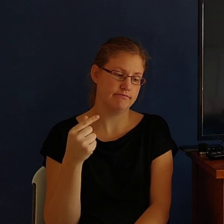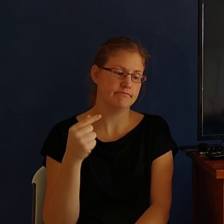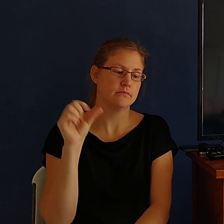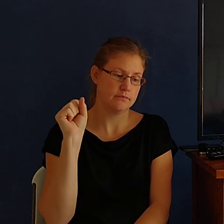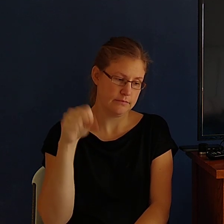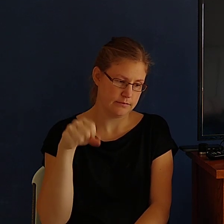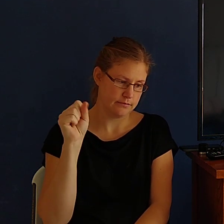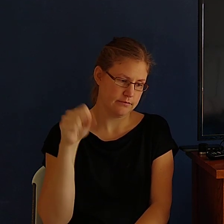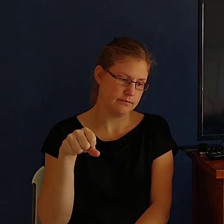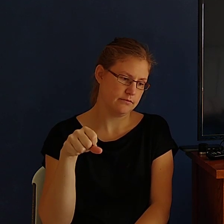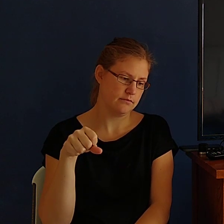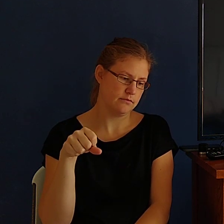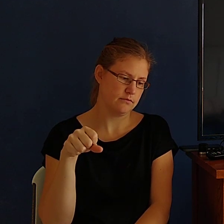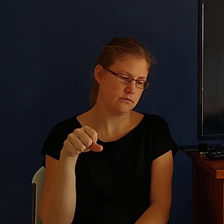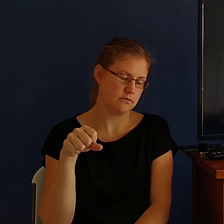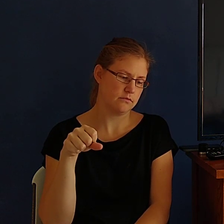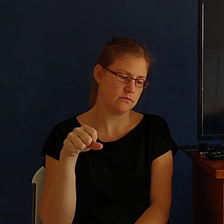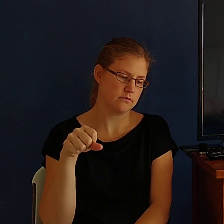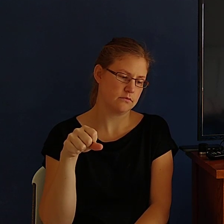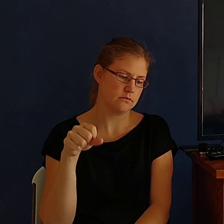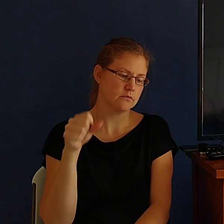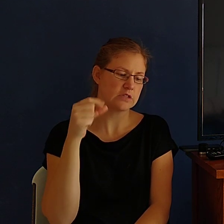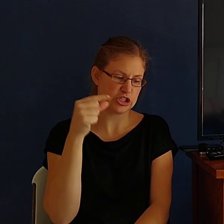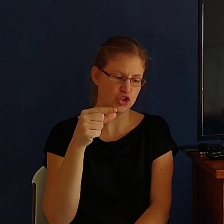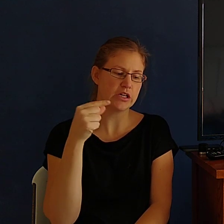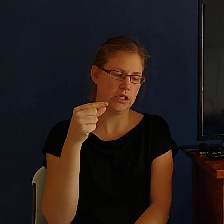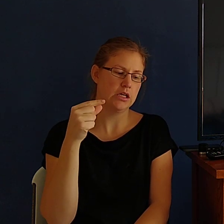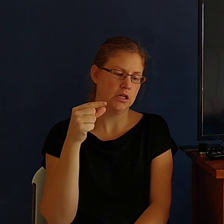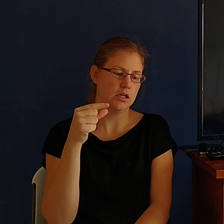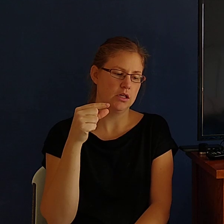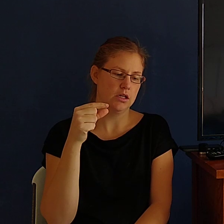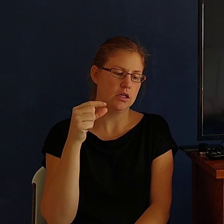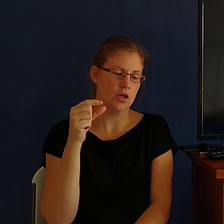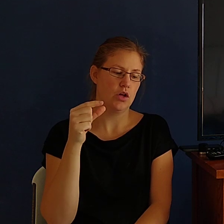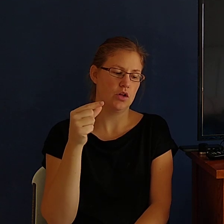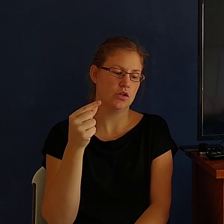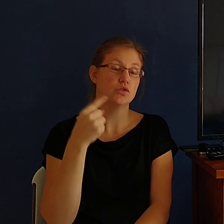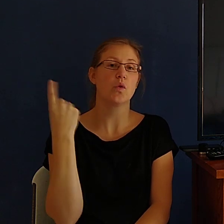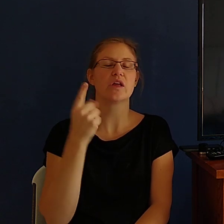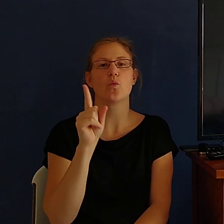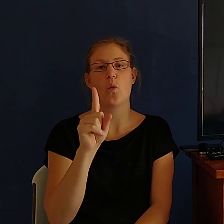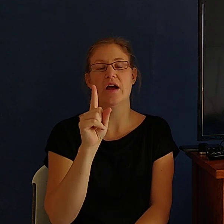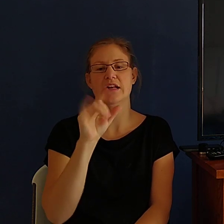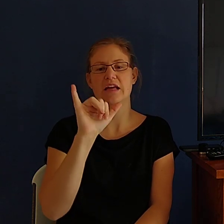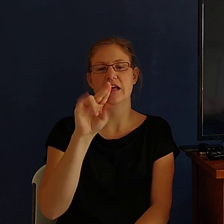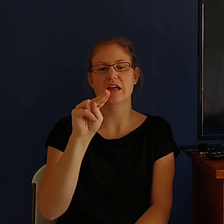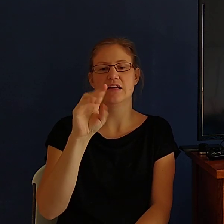yes, or G, I'm sorry. G, there is only one incident edge that